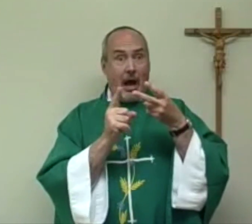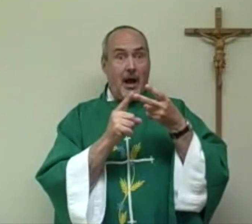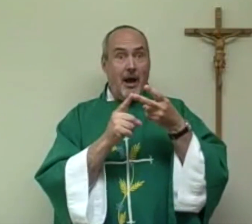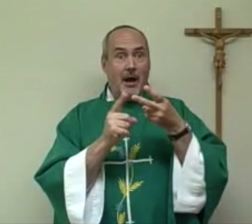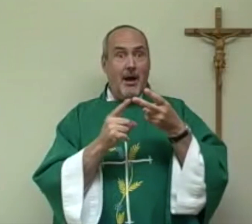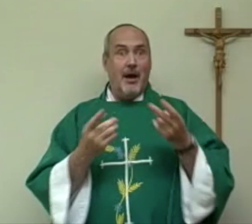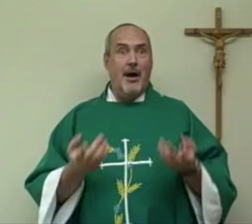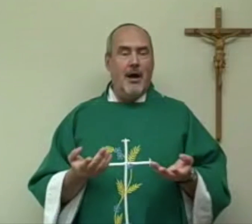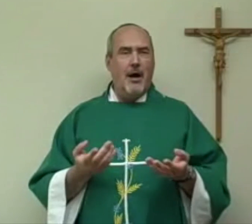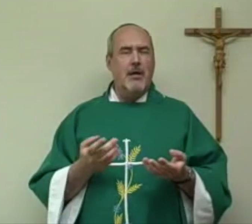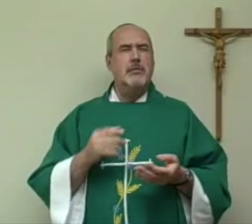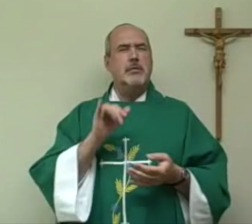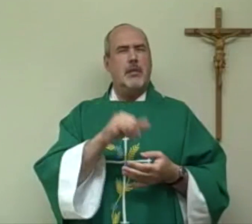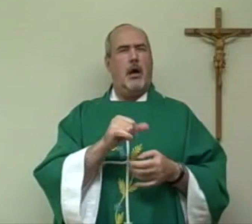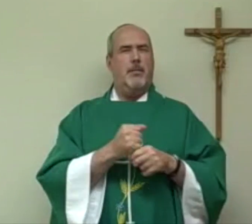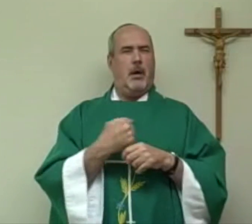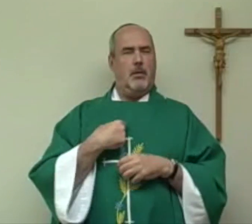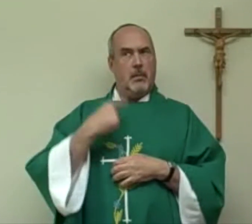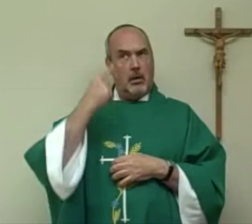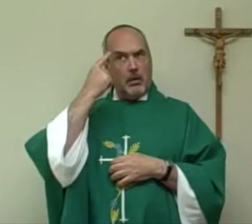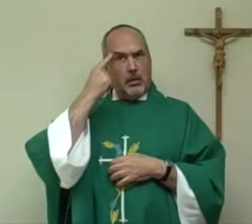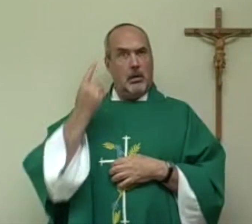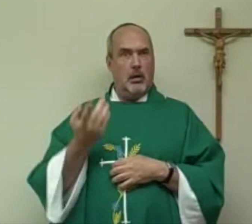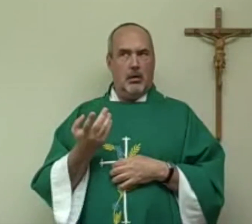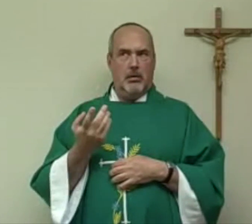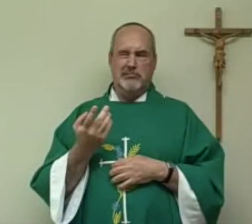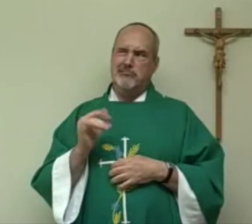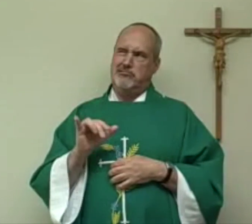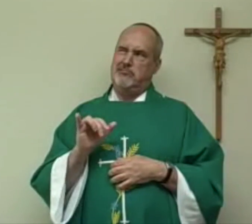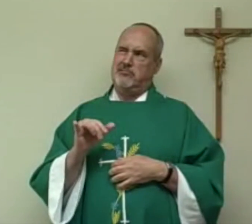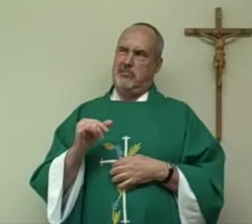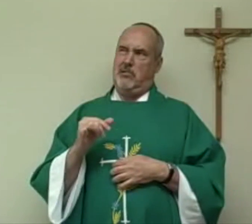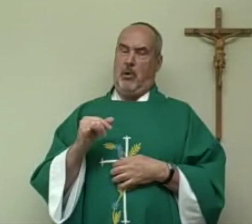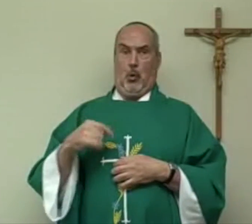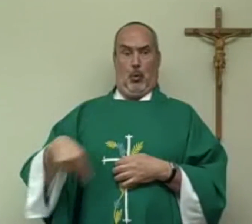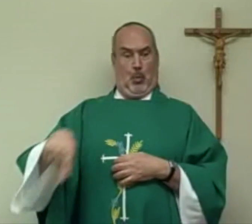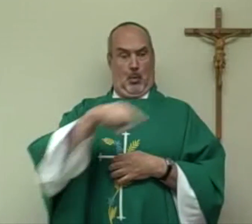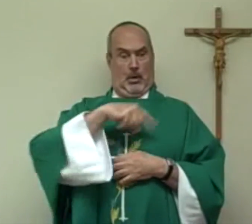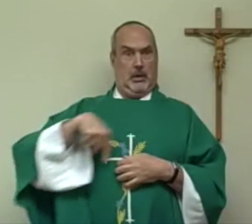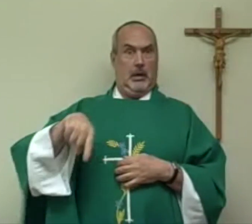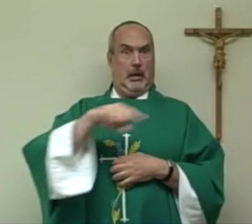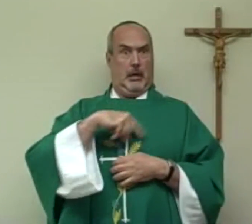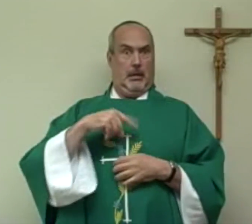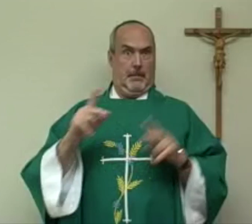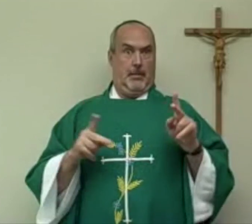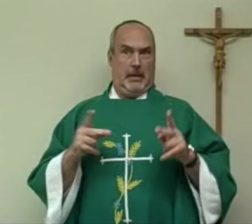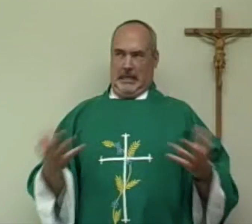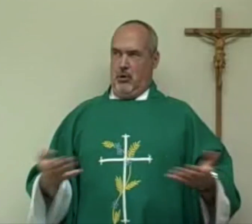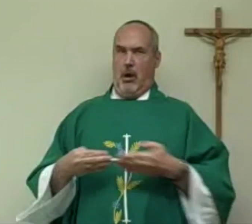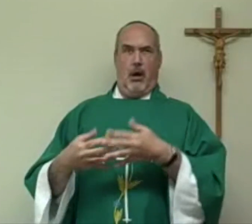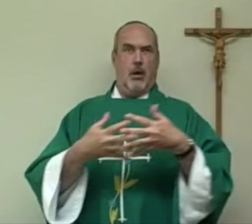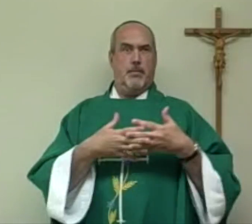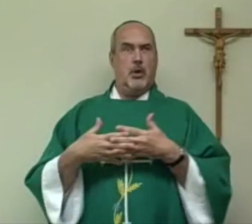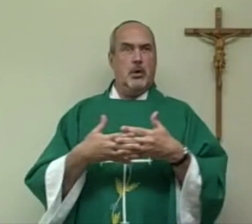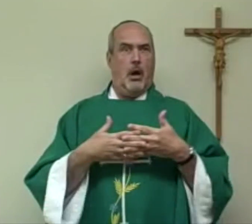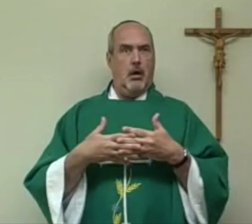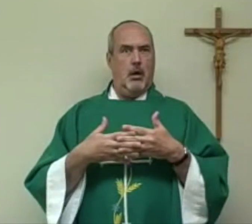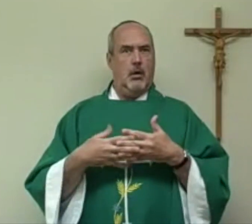quite impressive. The second thing it makes me think of today when I read this gospel is that us